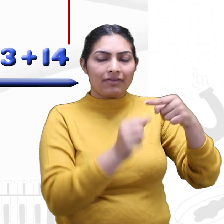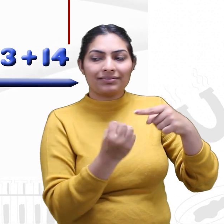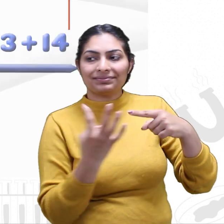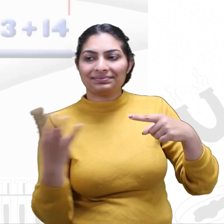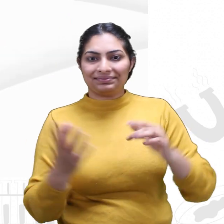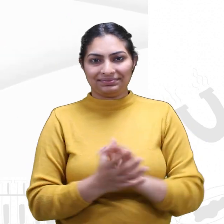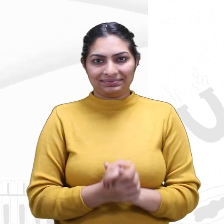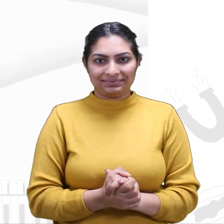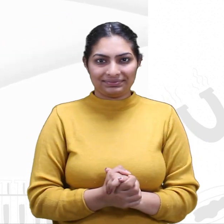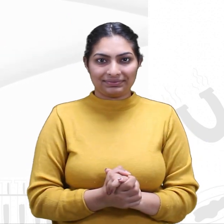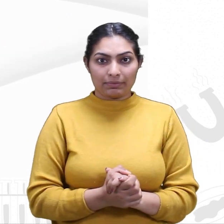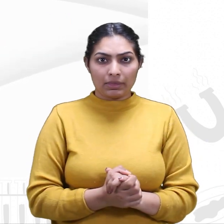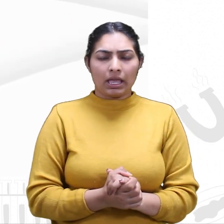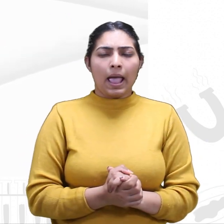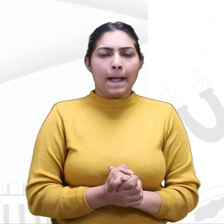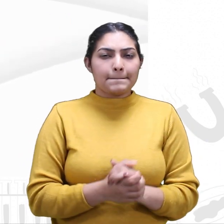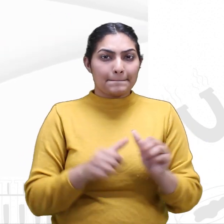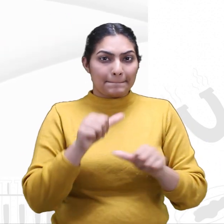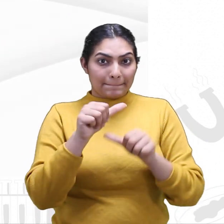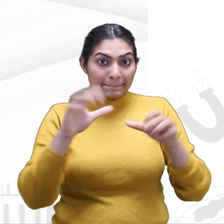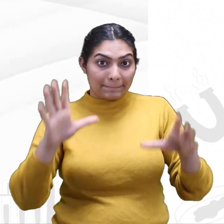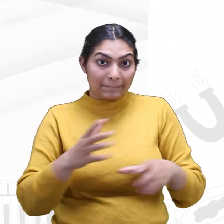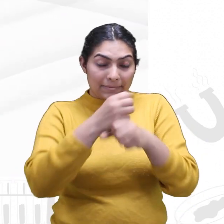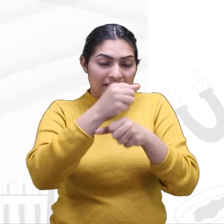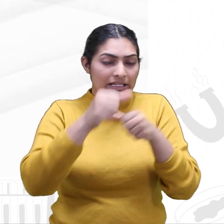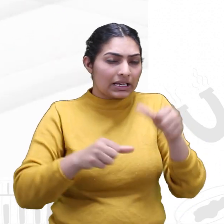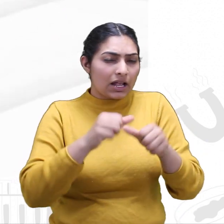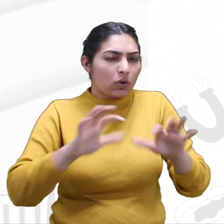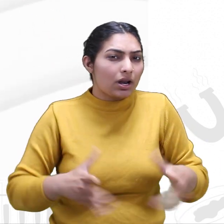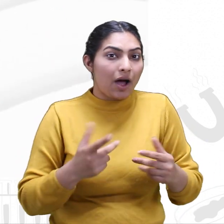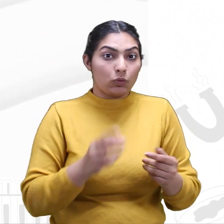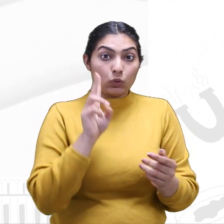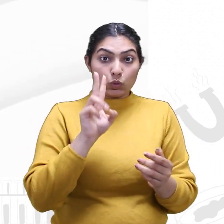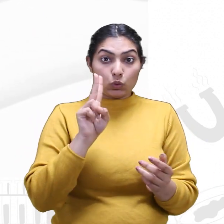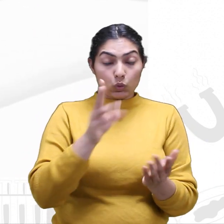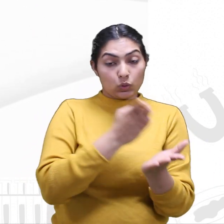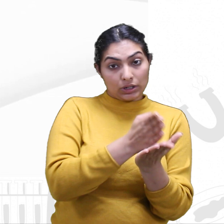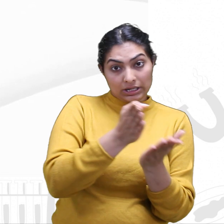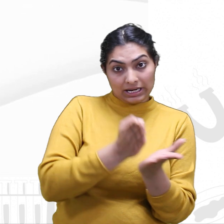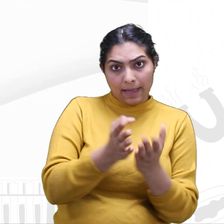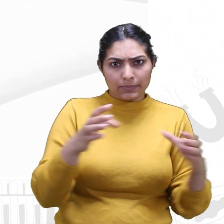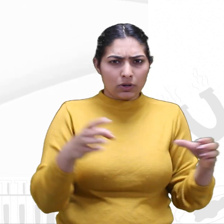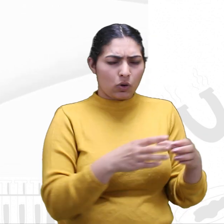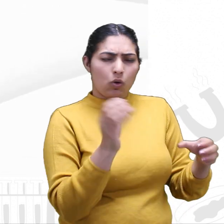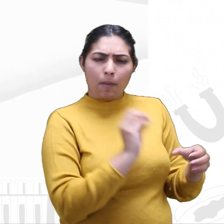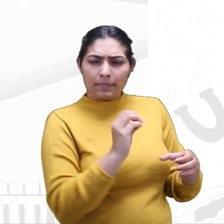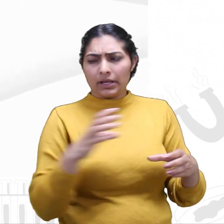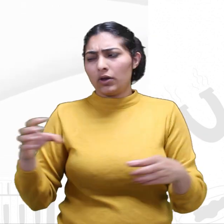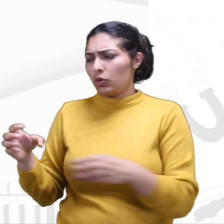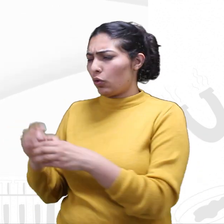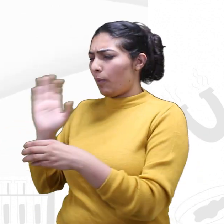numbers. The mean can be calculated for two types of data: ungrouped data and grouped